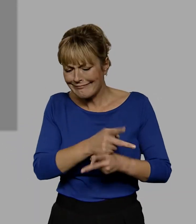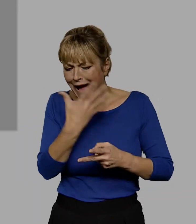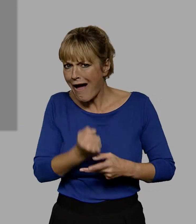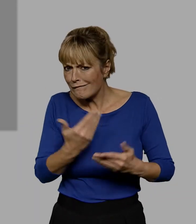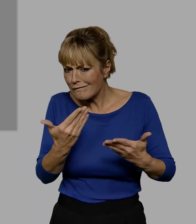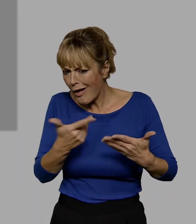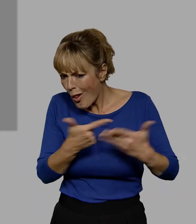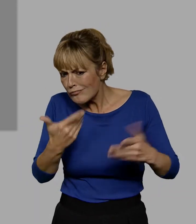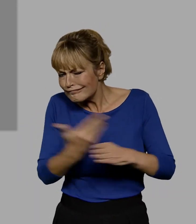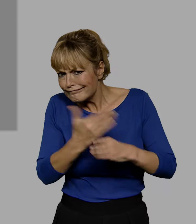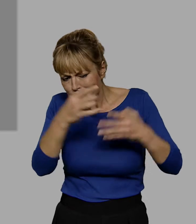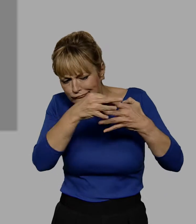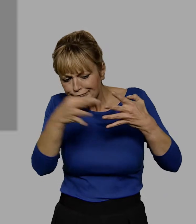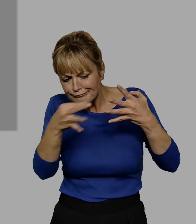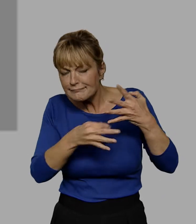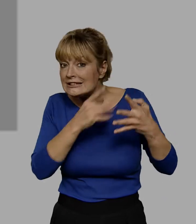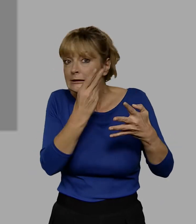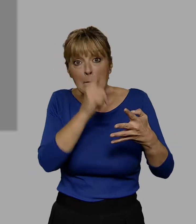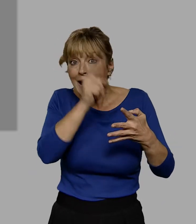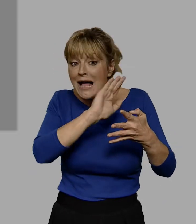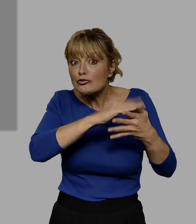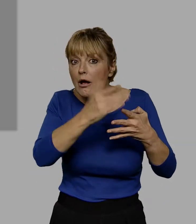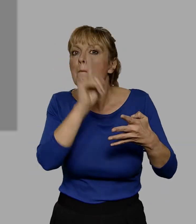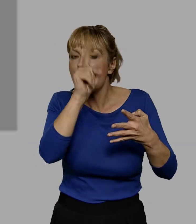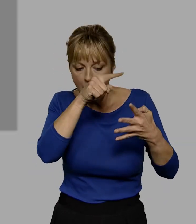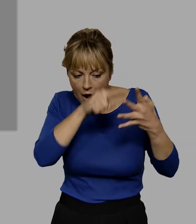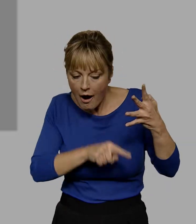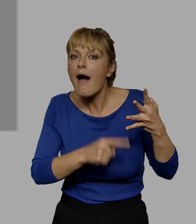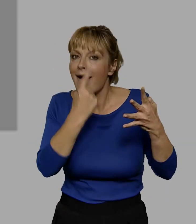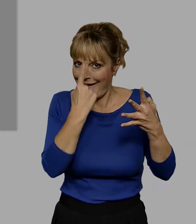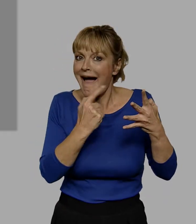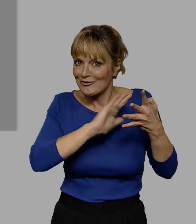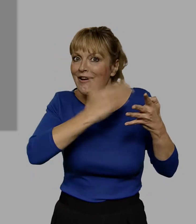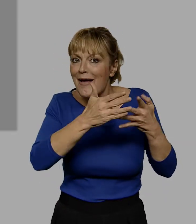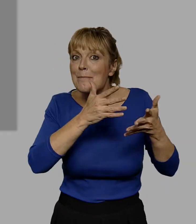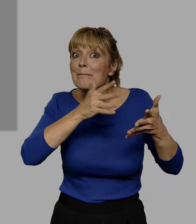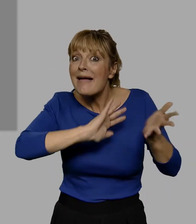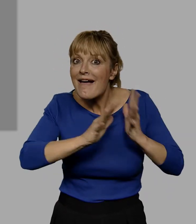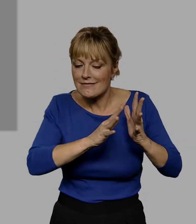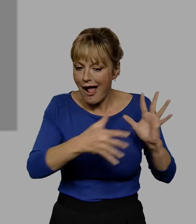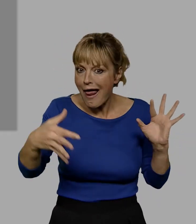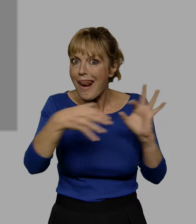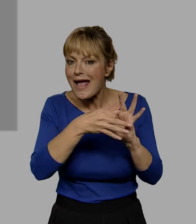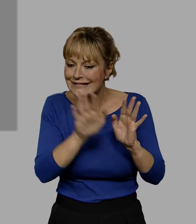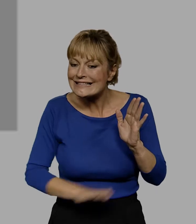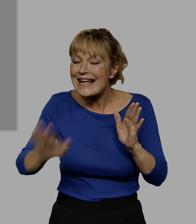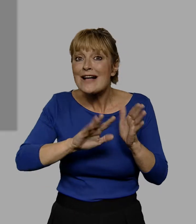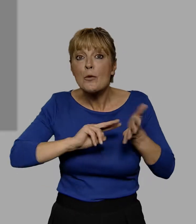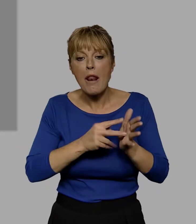of the Ombudsman are exercisable using BSL, our plan follows the BSL National Plan, published on the 24th of